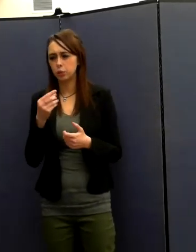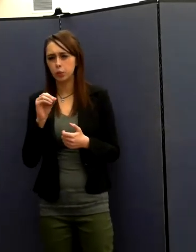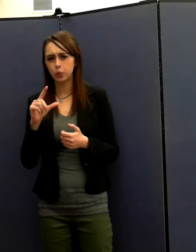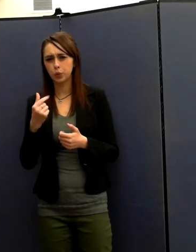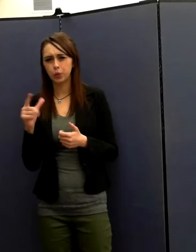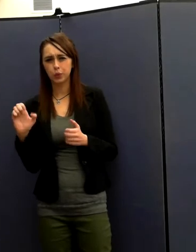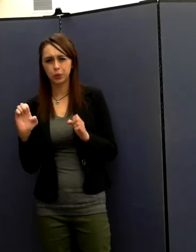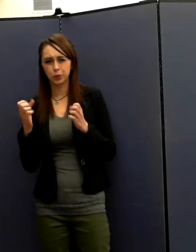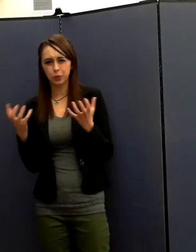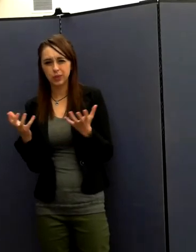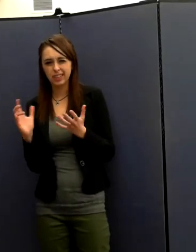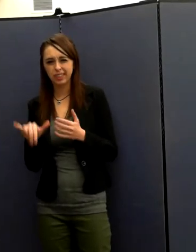little silly of a question.